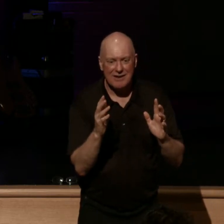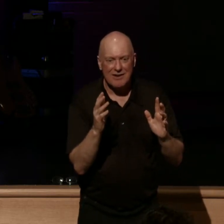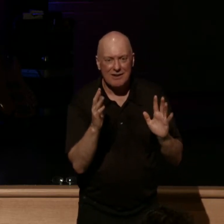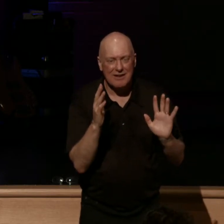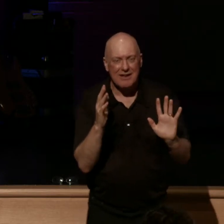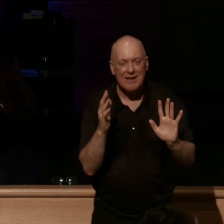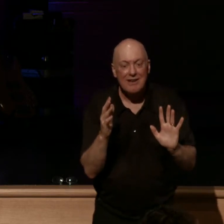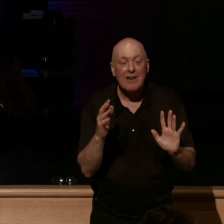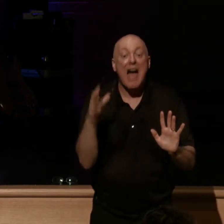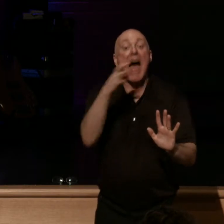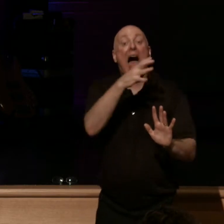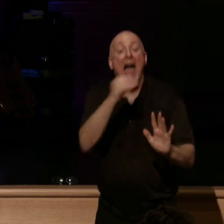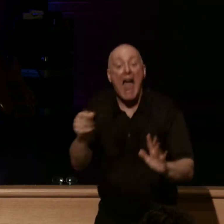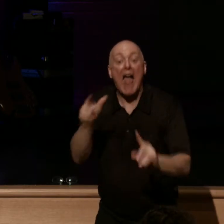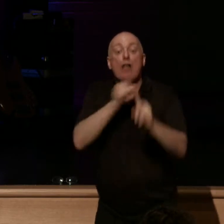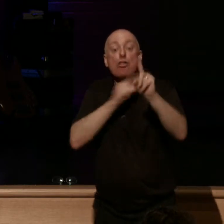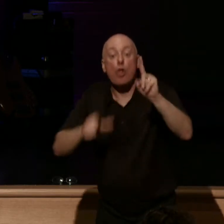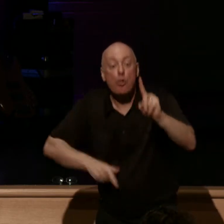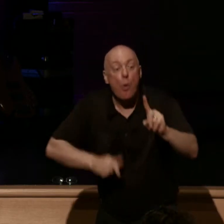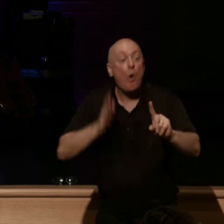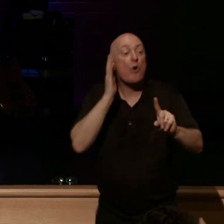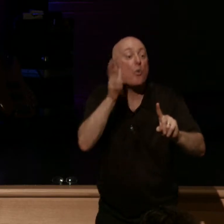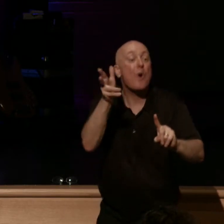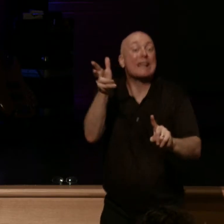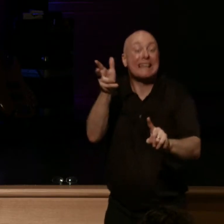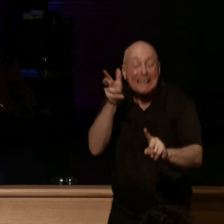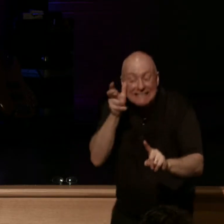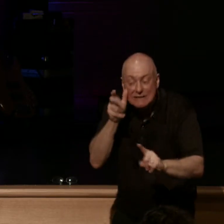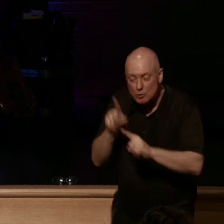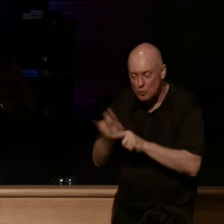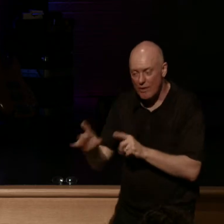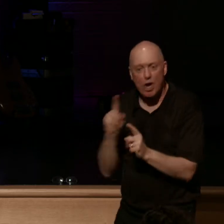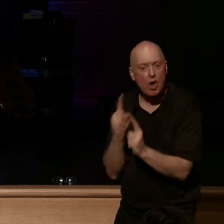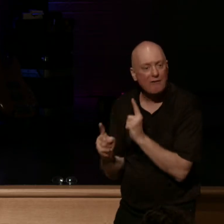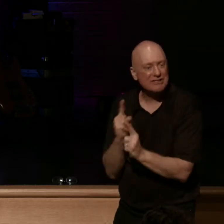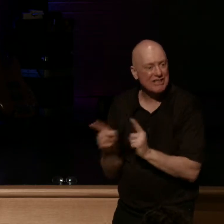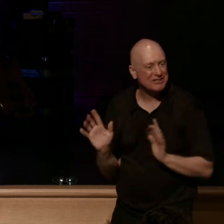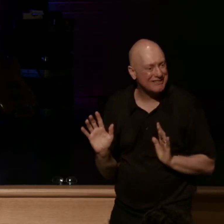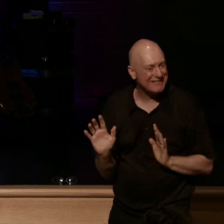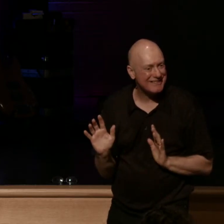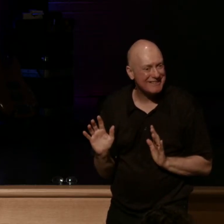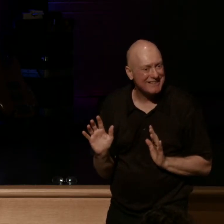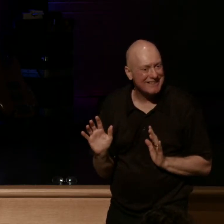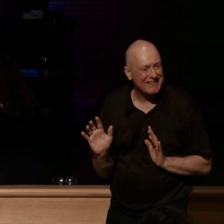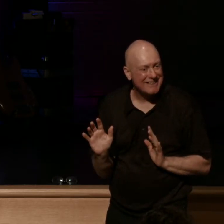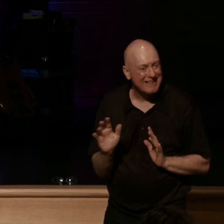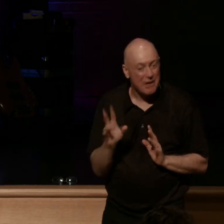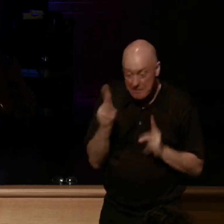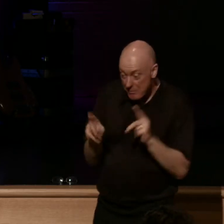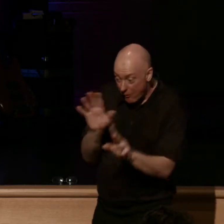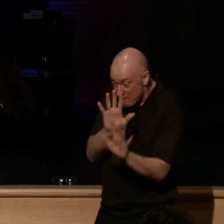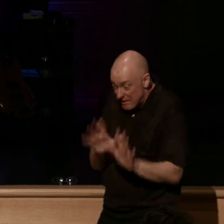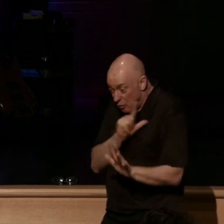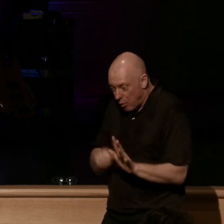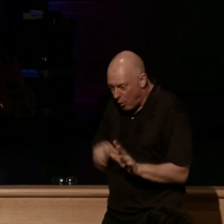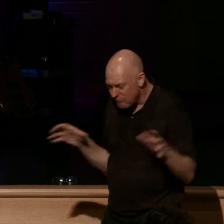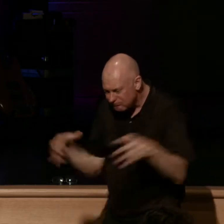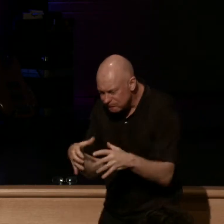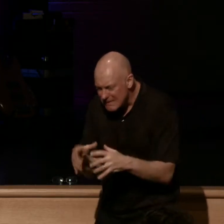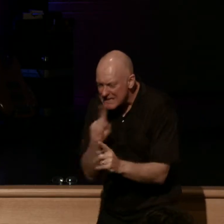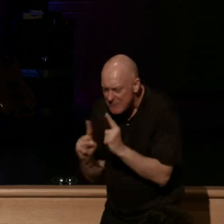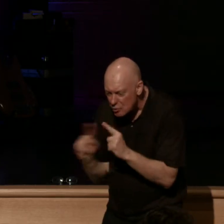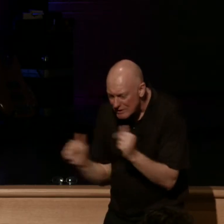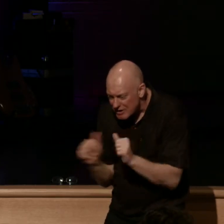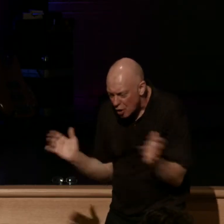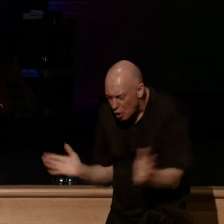God in this text, and the Lord listens in to their conversation. Those who fear the Lord, they get together, they speak to one another,